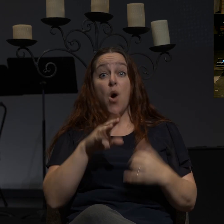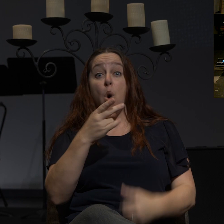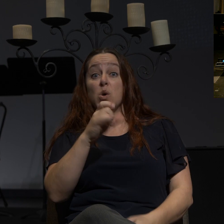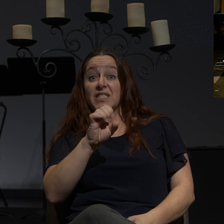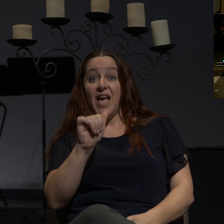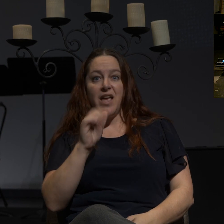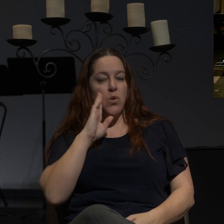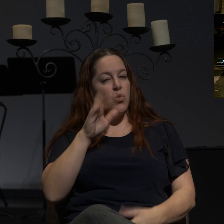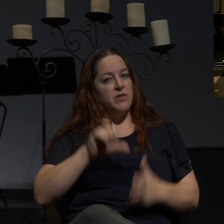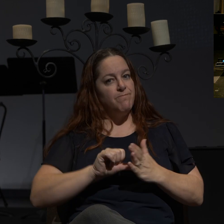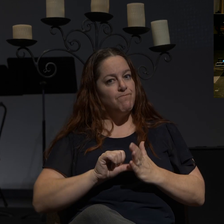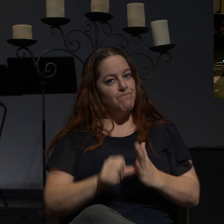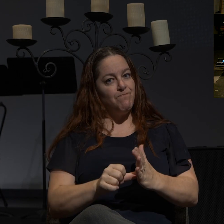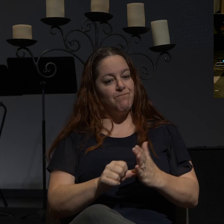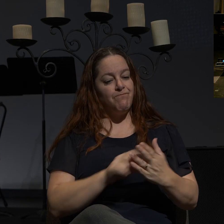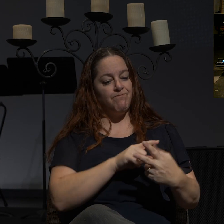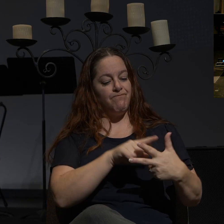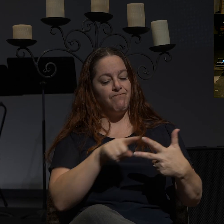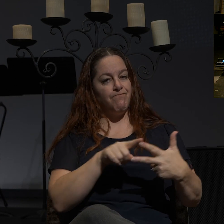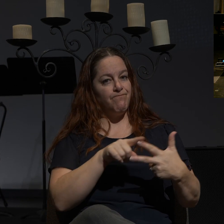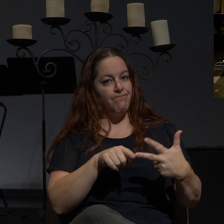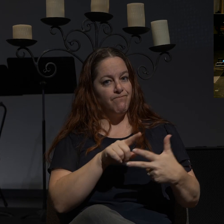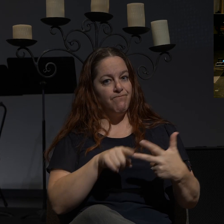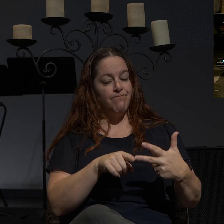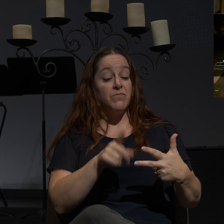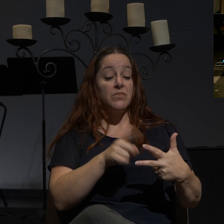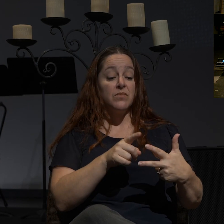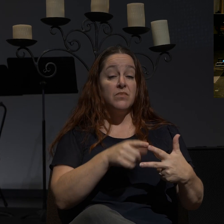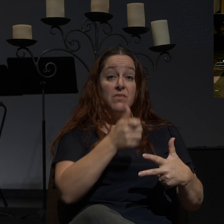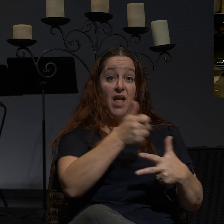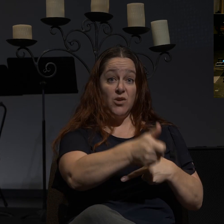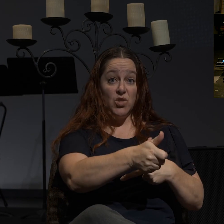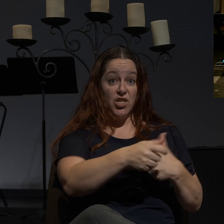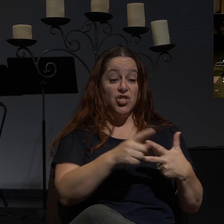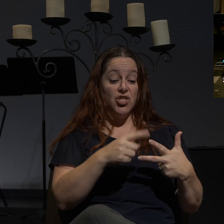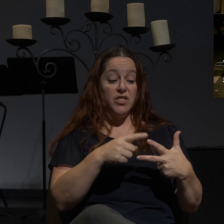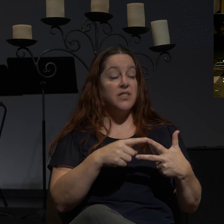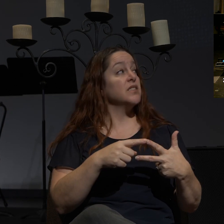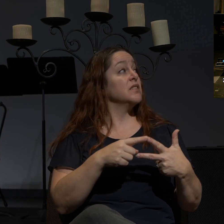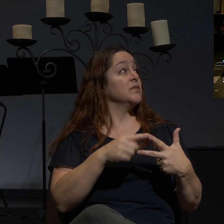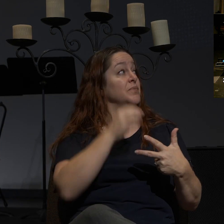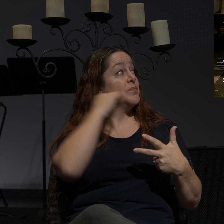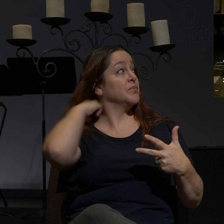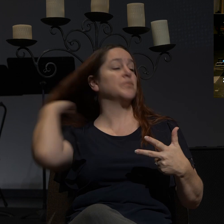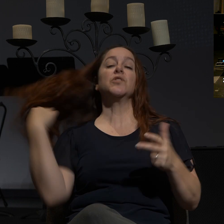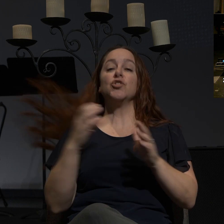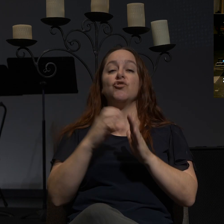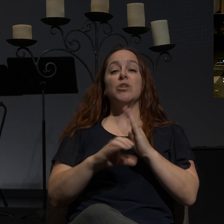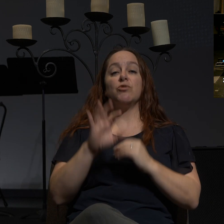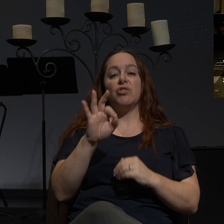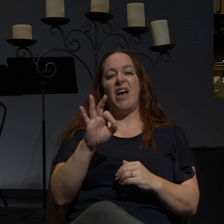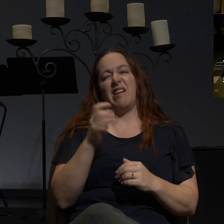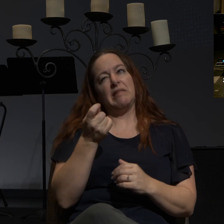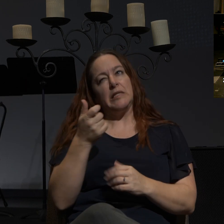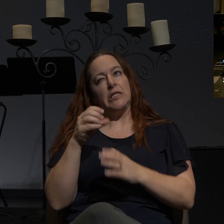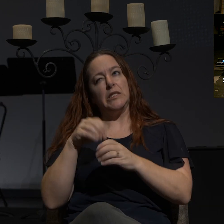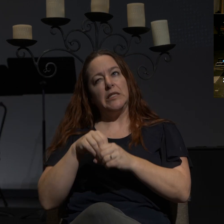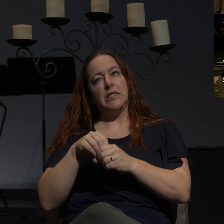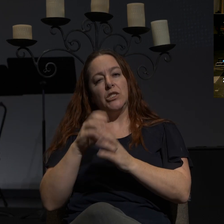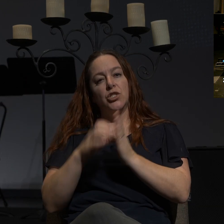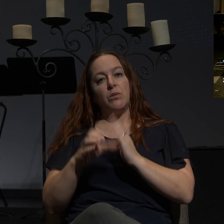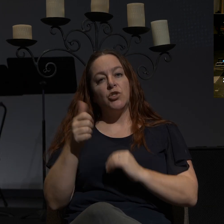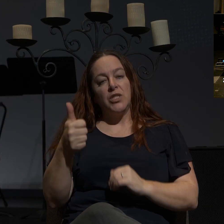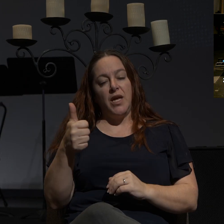really going to lay into the next two accusations. The second accusation that we're going to see in chapter 9 and a little bit in chapter 10